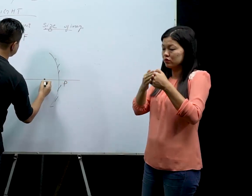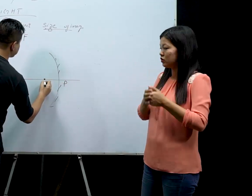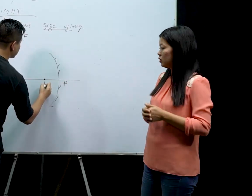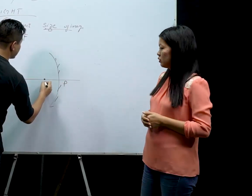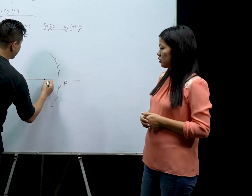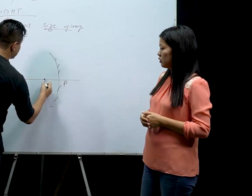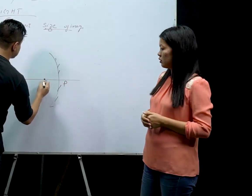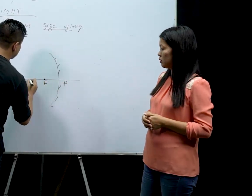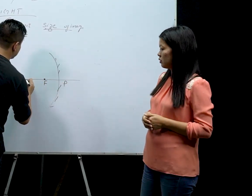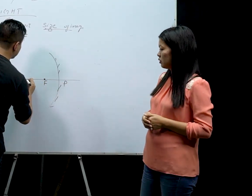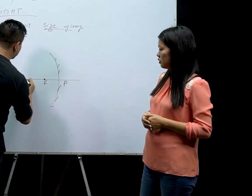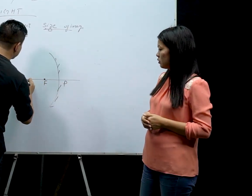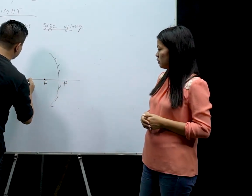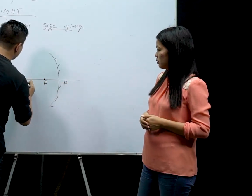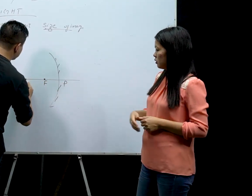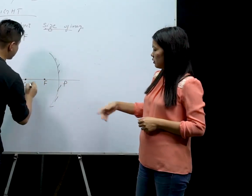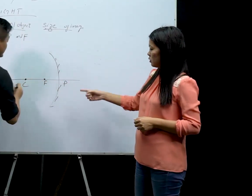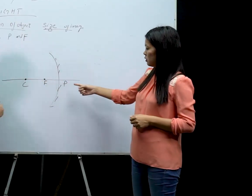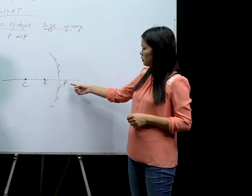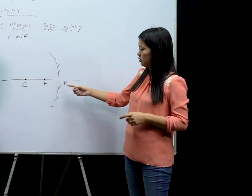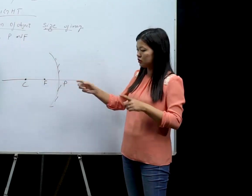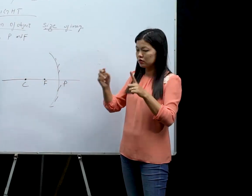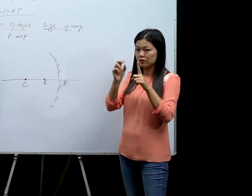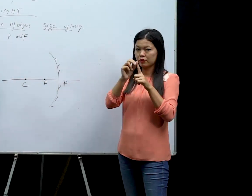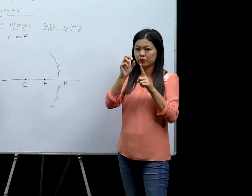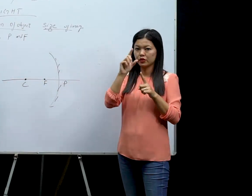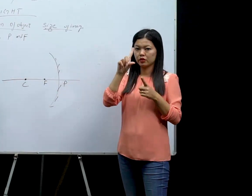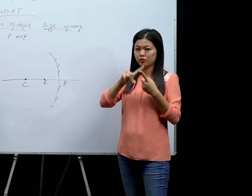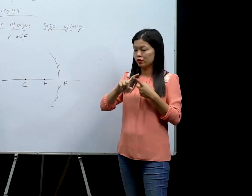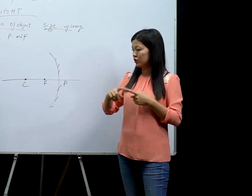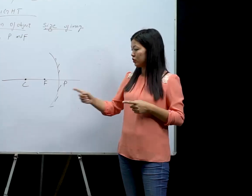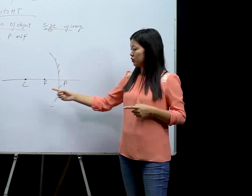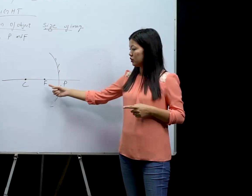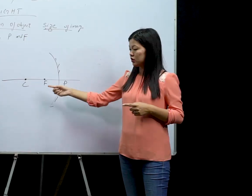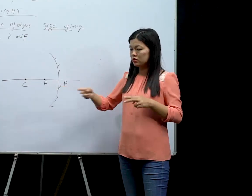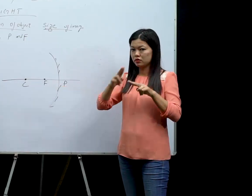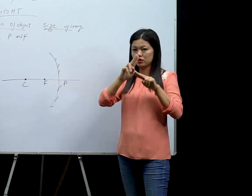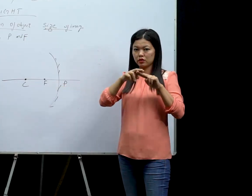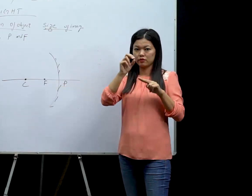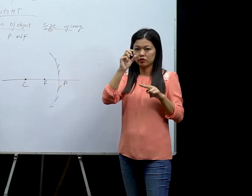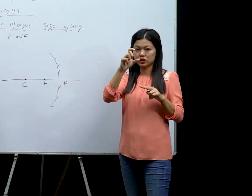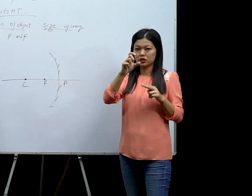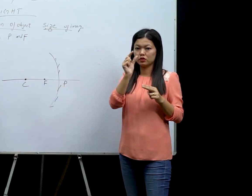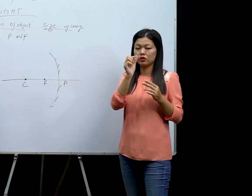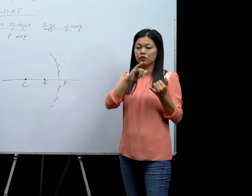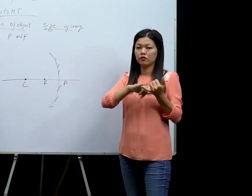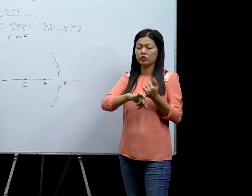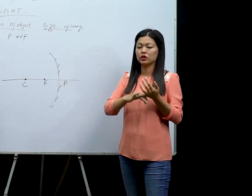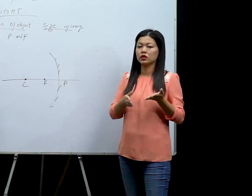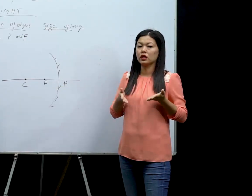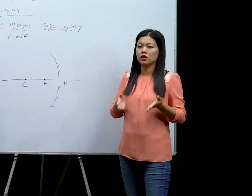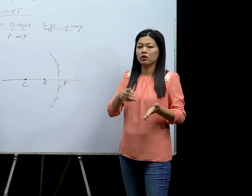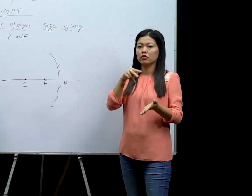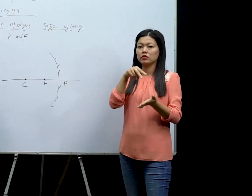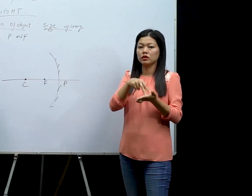have the focus here, and then we have the center of curvature. So students, we have the position of the object should